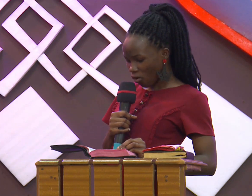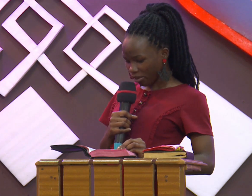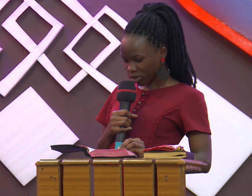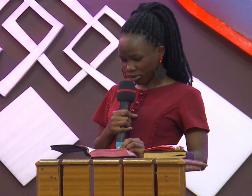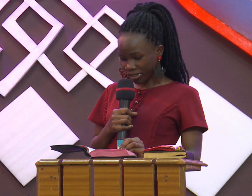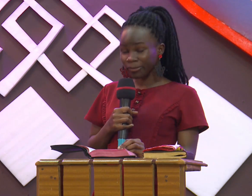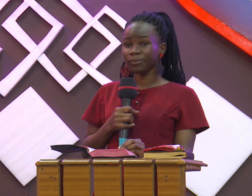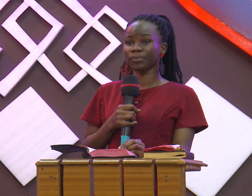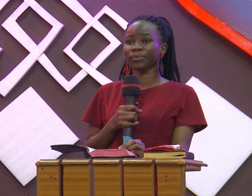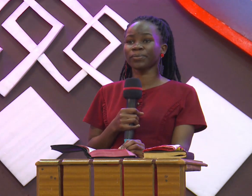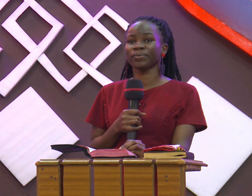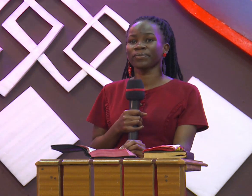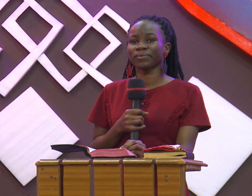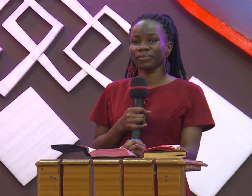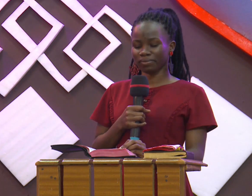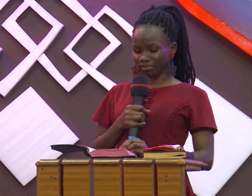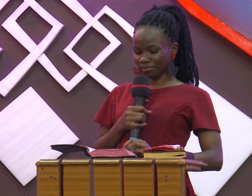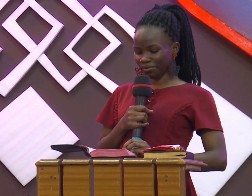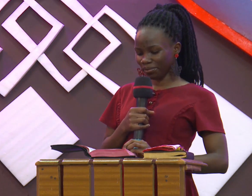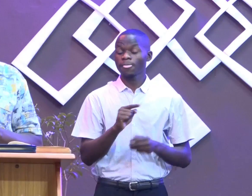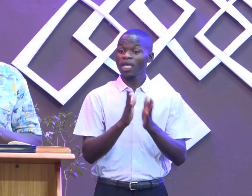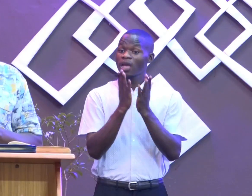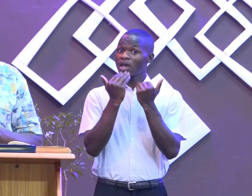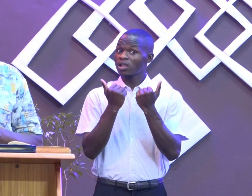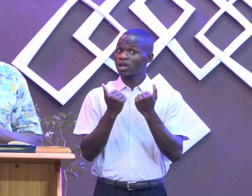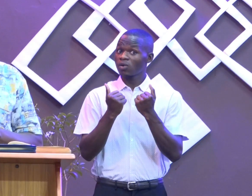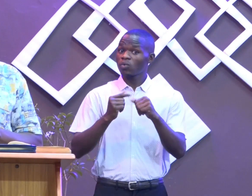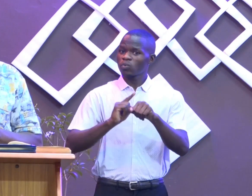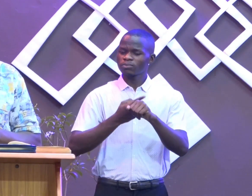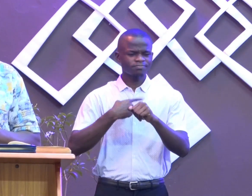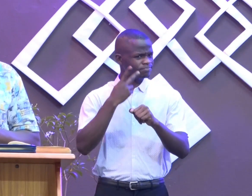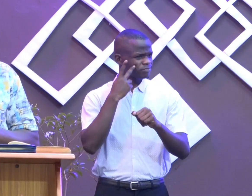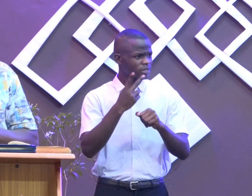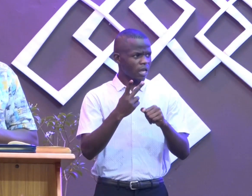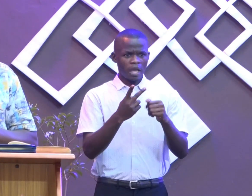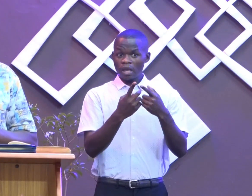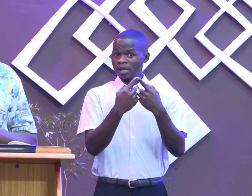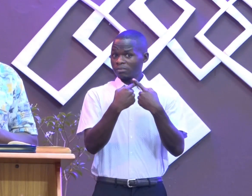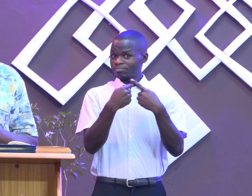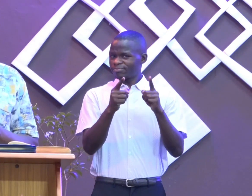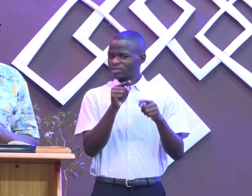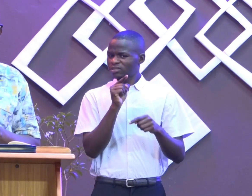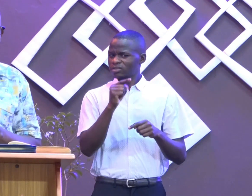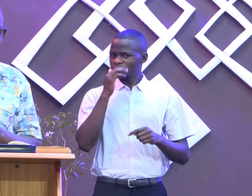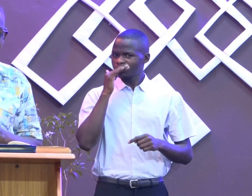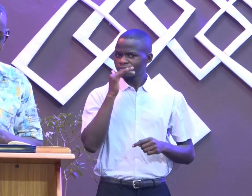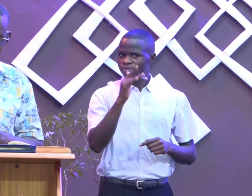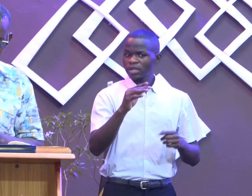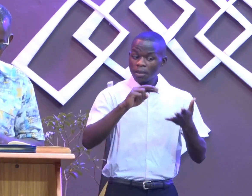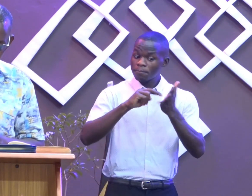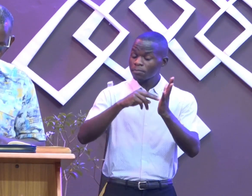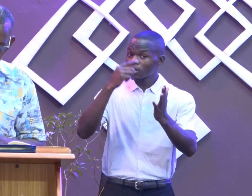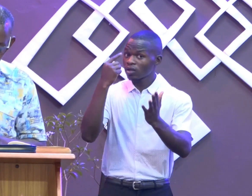inherit incorruption. Olunyiriri luno bw'owulira ekigambo ekitandise naye kino kye njogera kibanga ekitegeeza